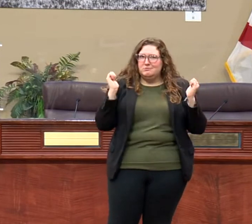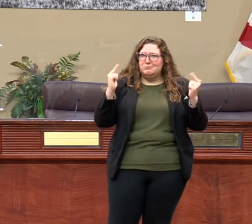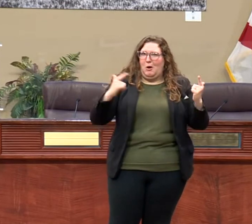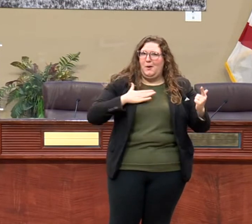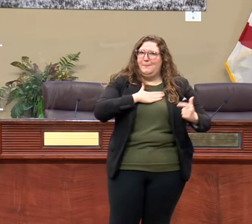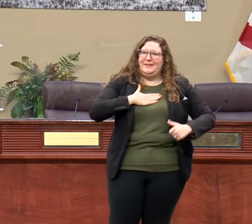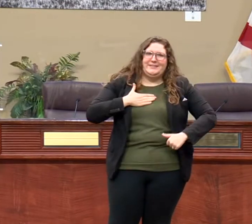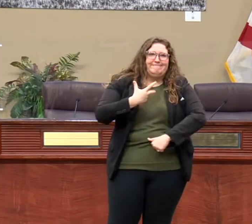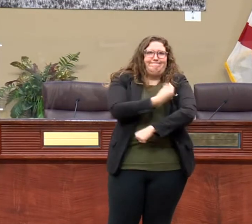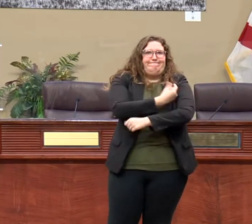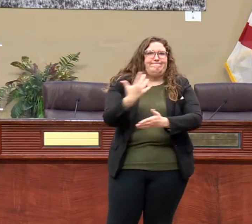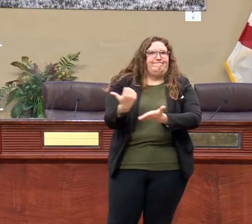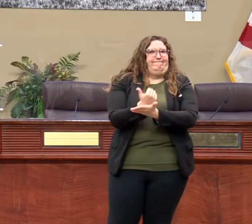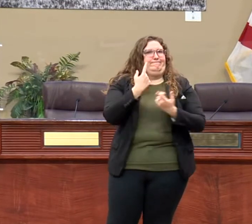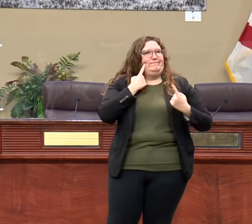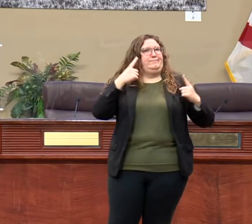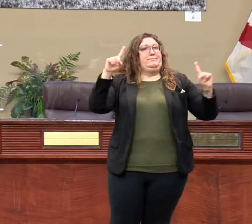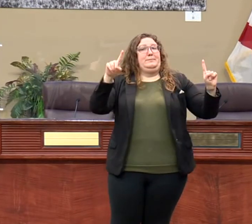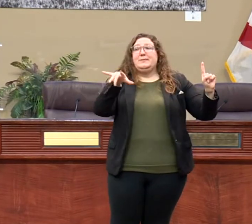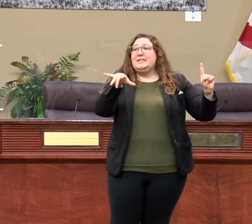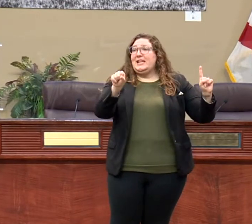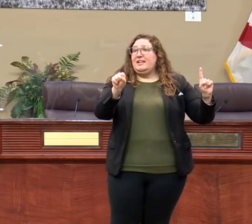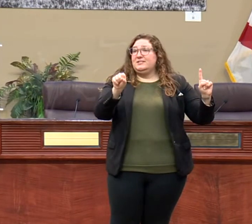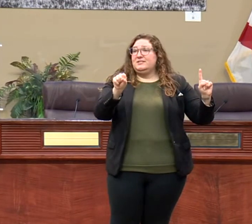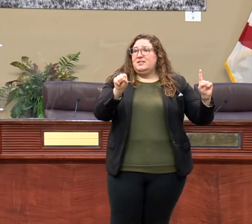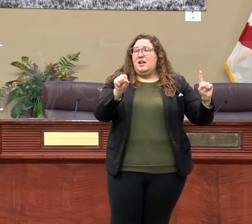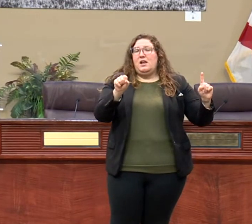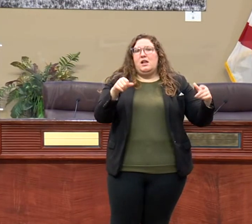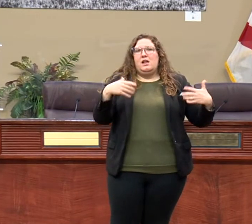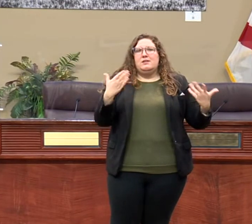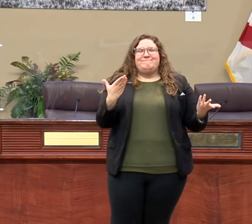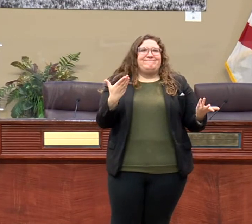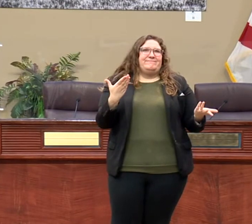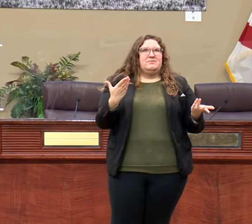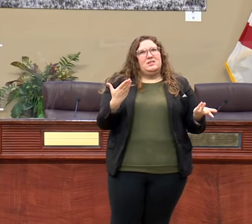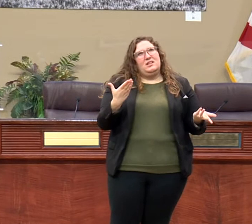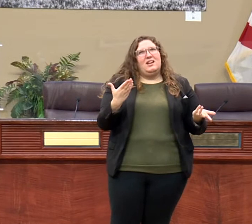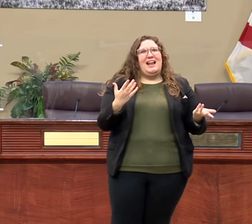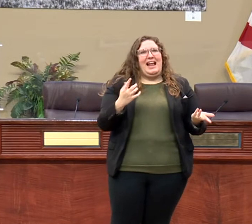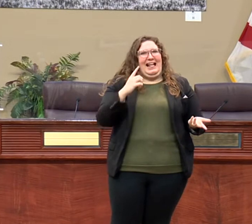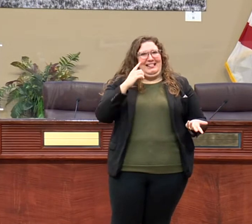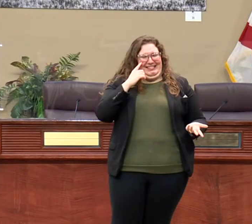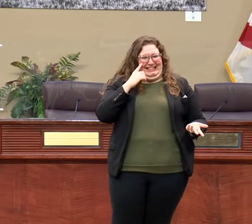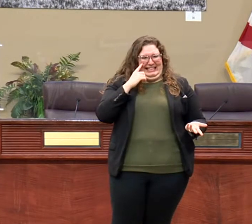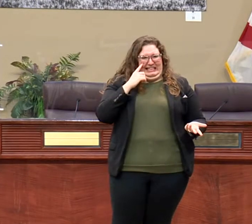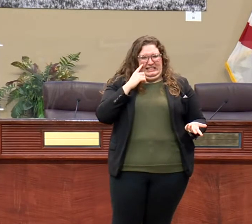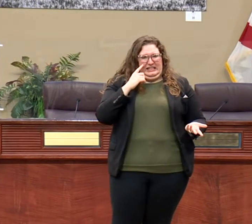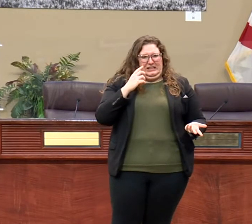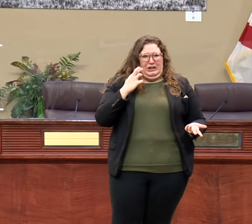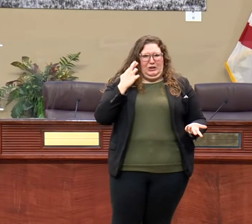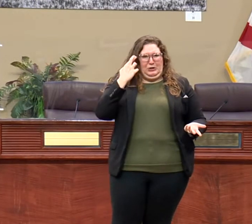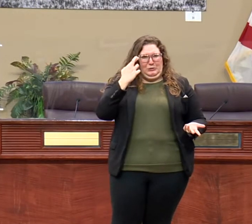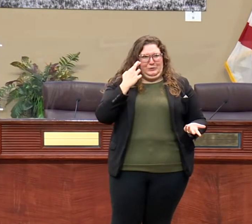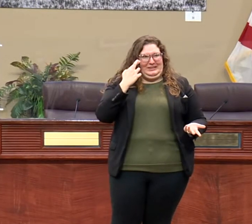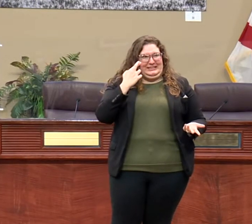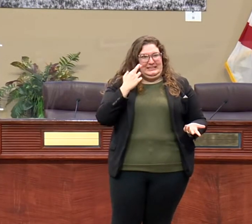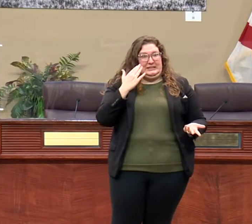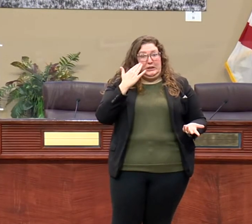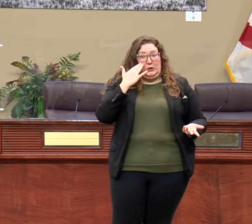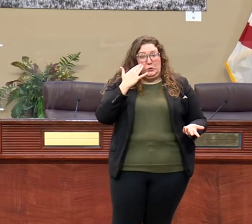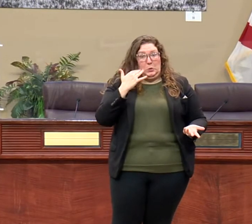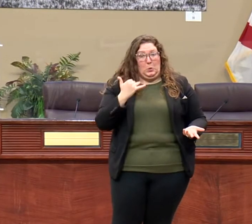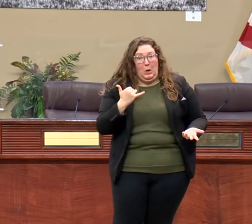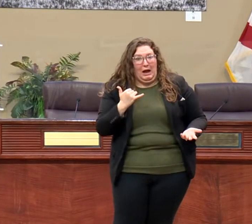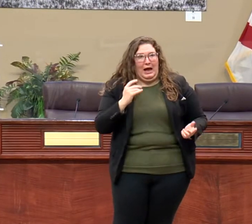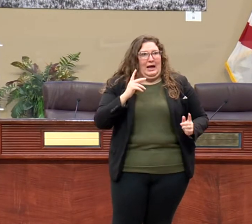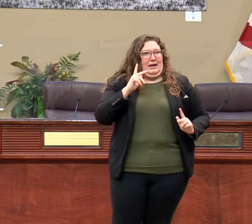I believe that part of the reason why we don't see the numbers of hospitalizations and deaths